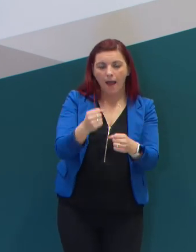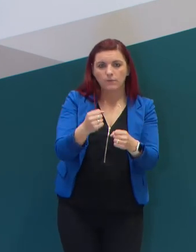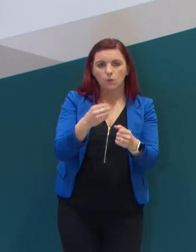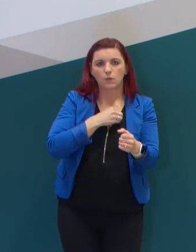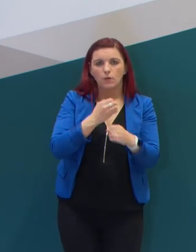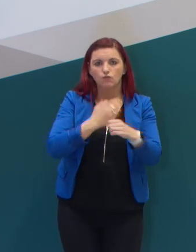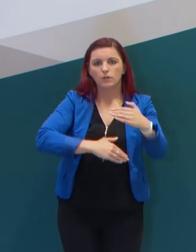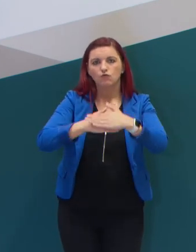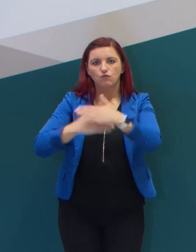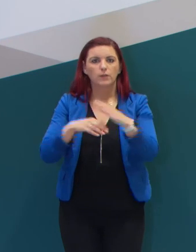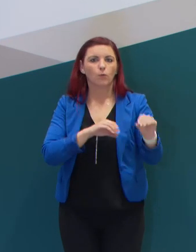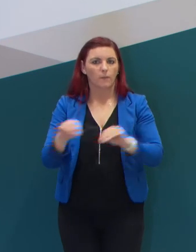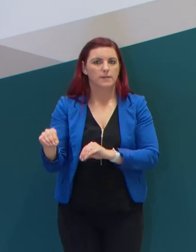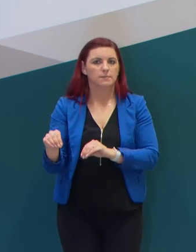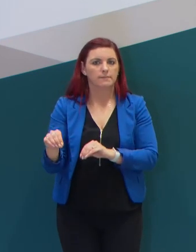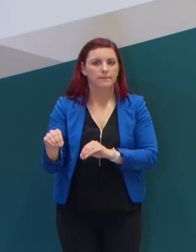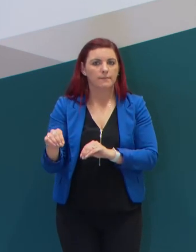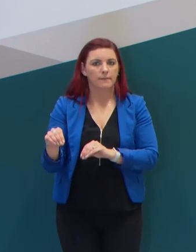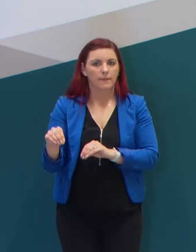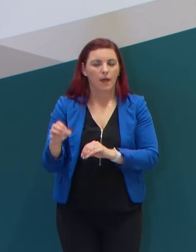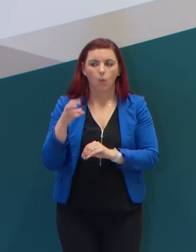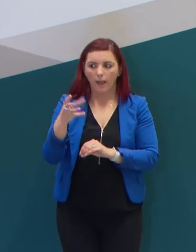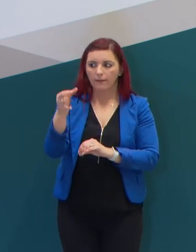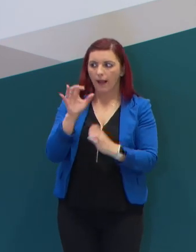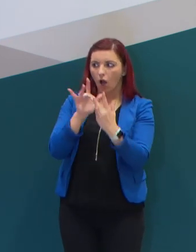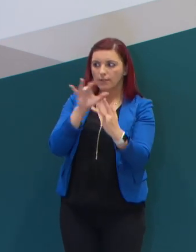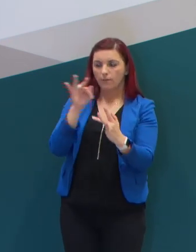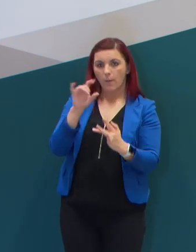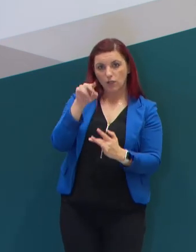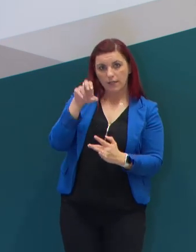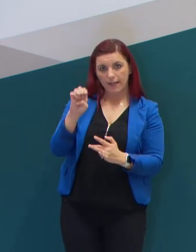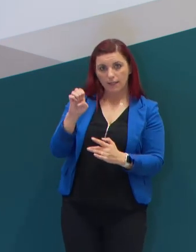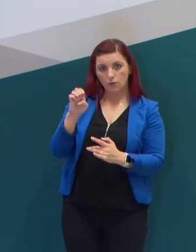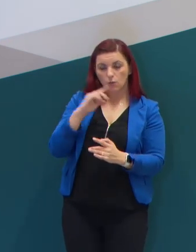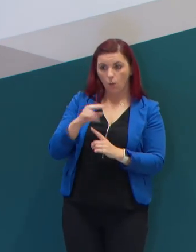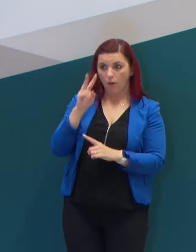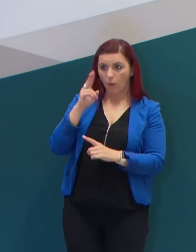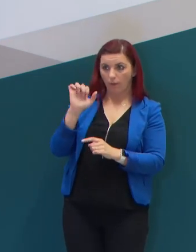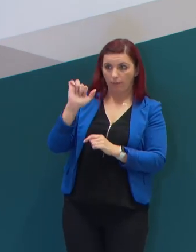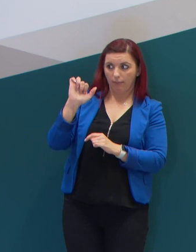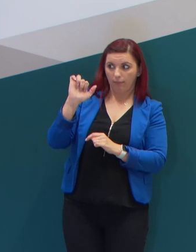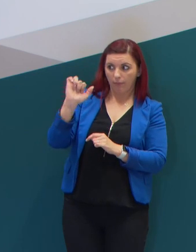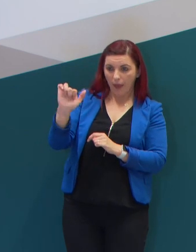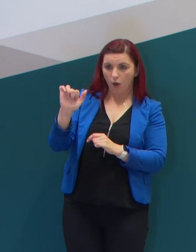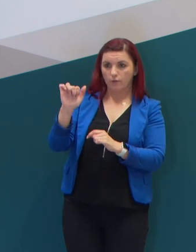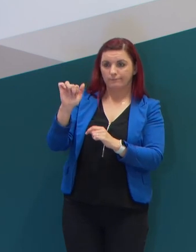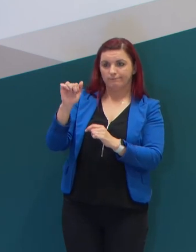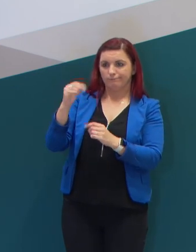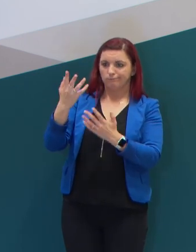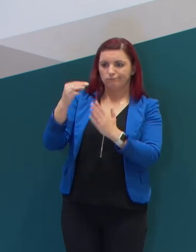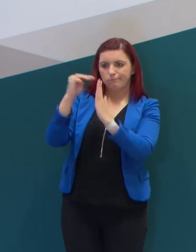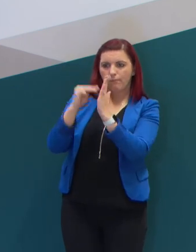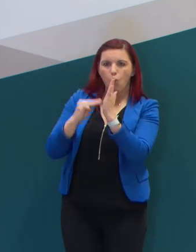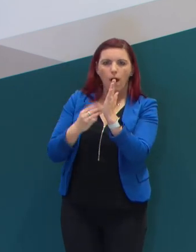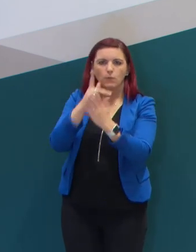for their household contacts. And the HSE to revert to NEFIT with a description of the contact tracing process in use in line